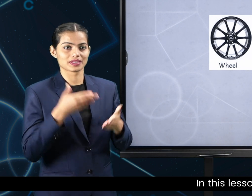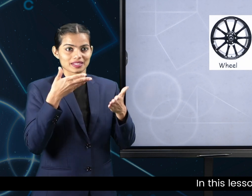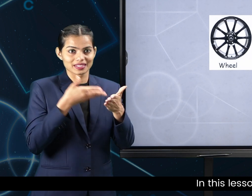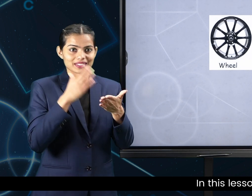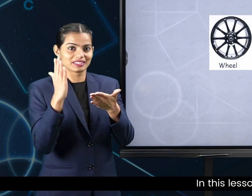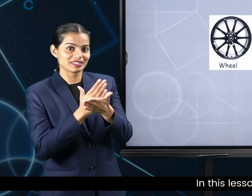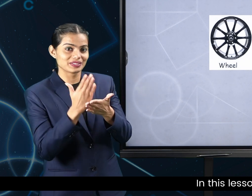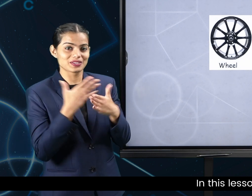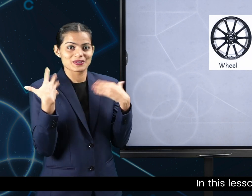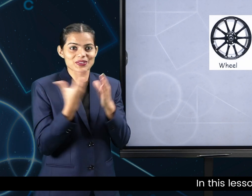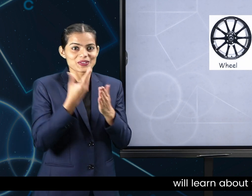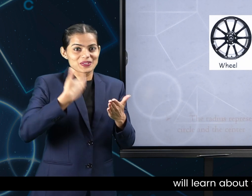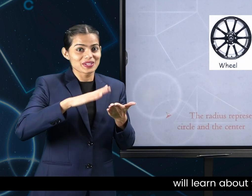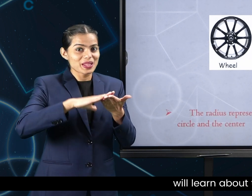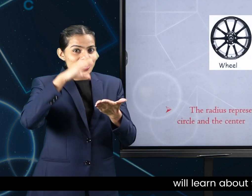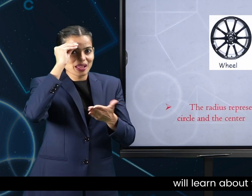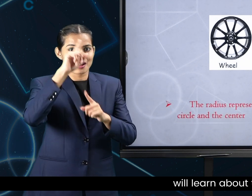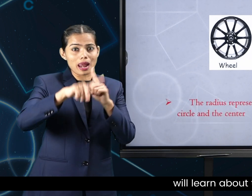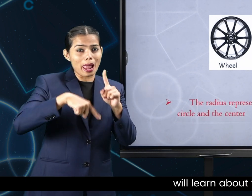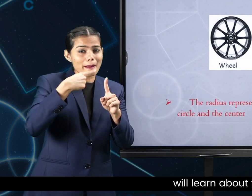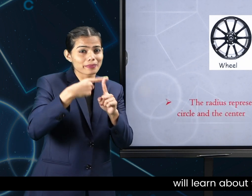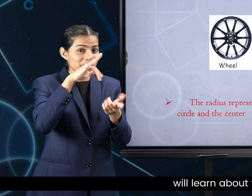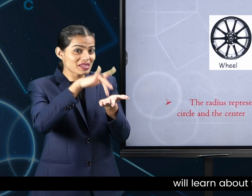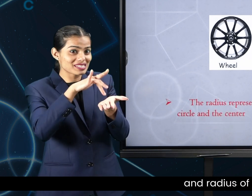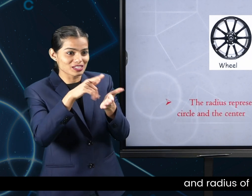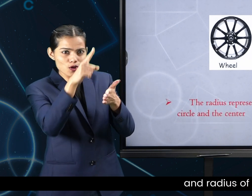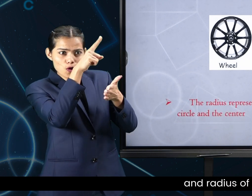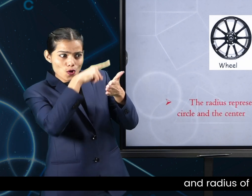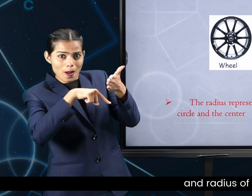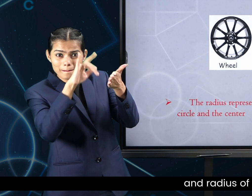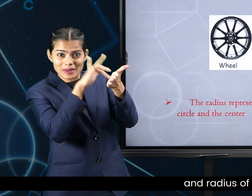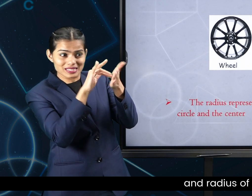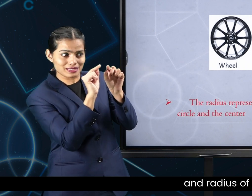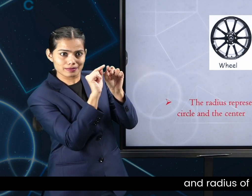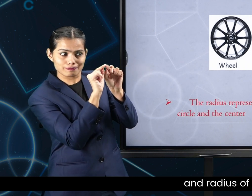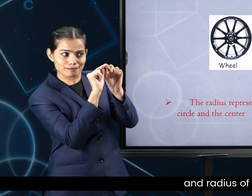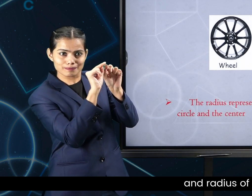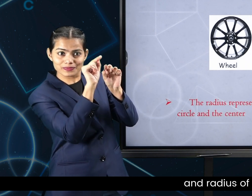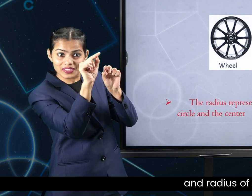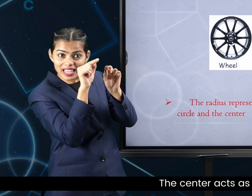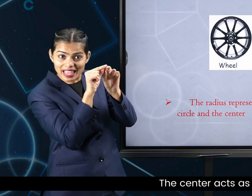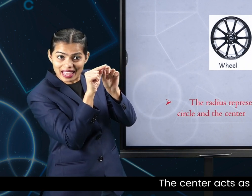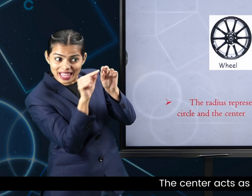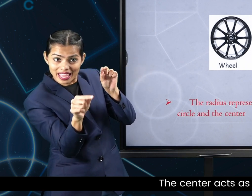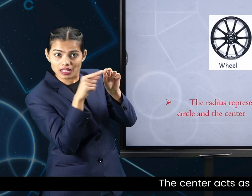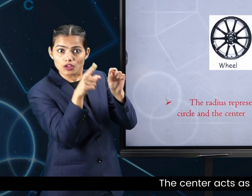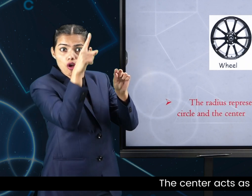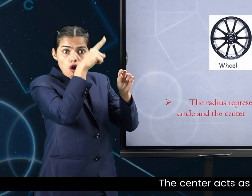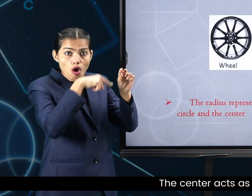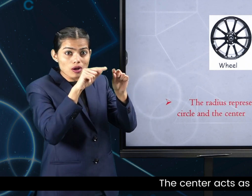In this lesson, we will learn about the center and radius of a circle. The center acts